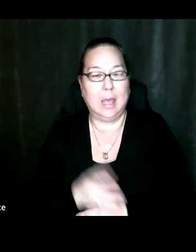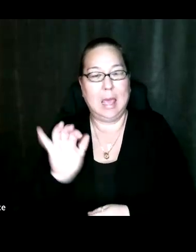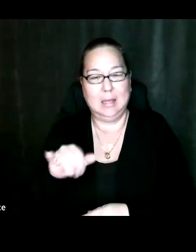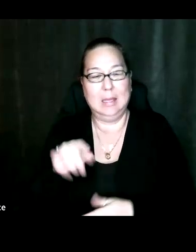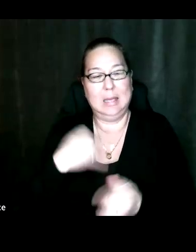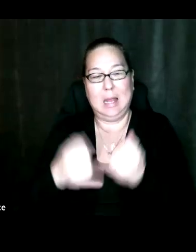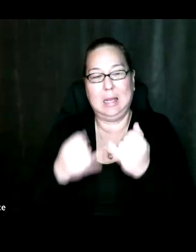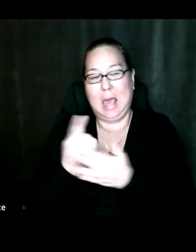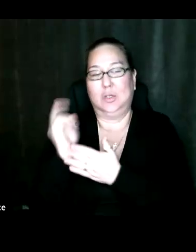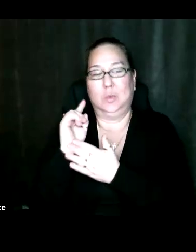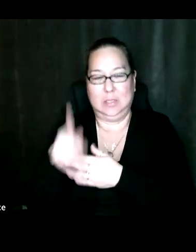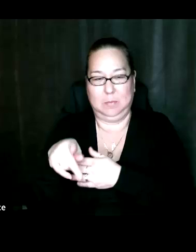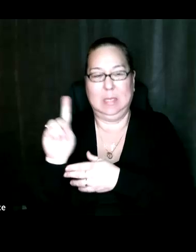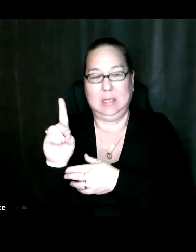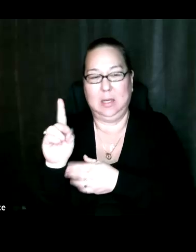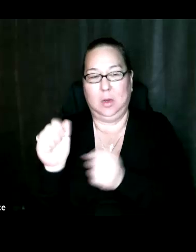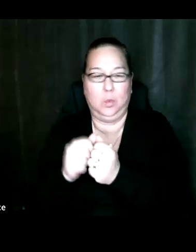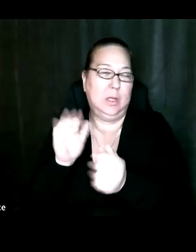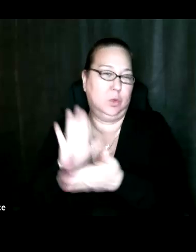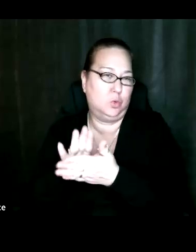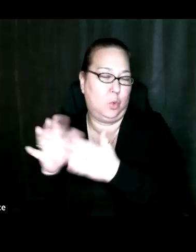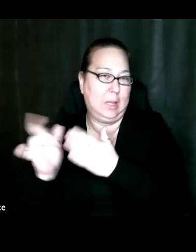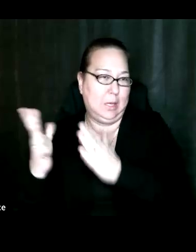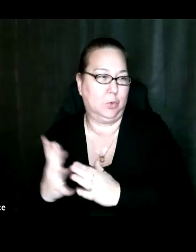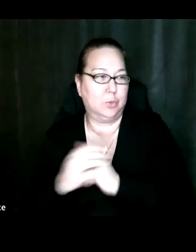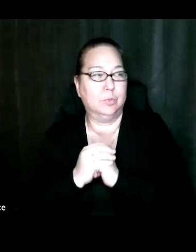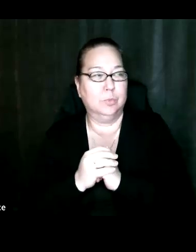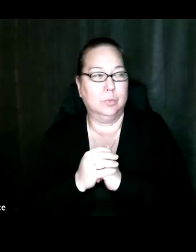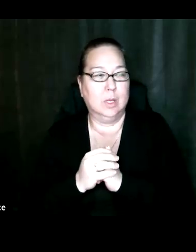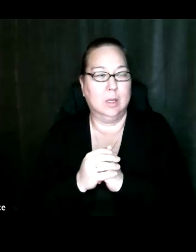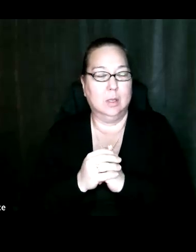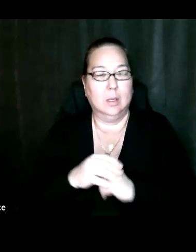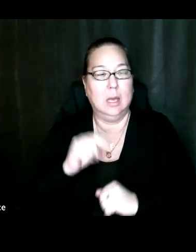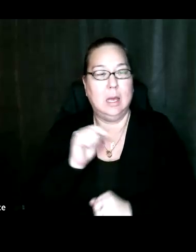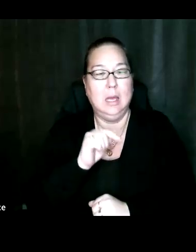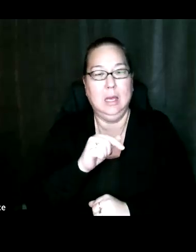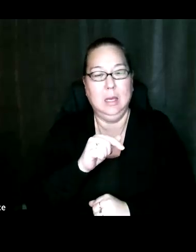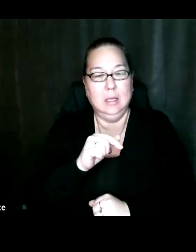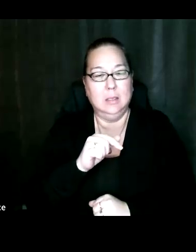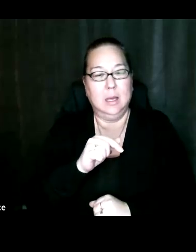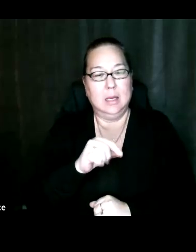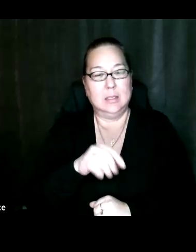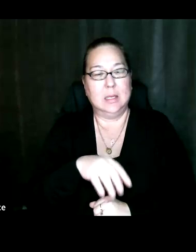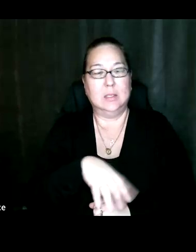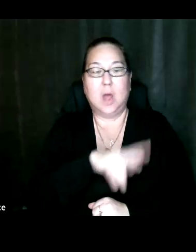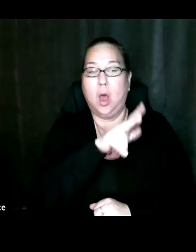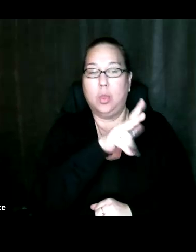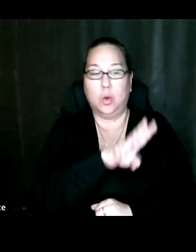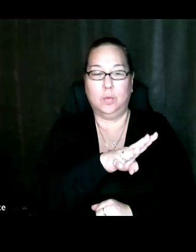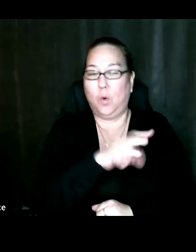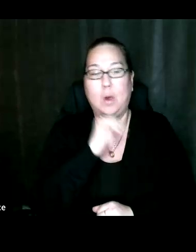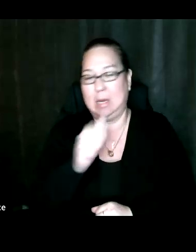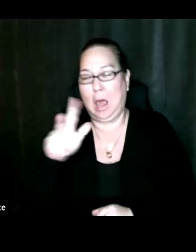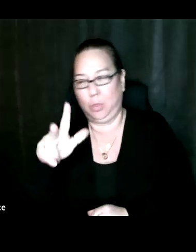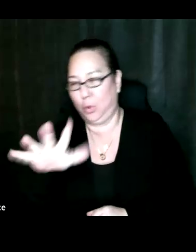So this is sort of this year's update of this slide. Apologies, 34 years, not 35. BPS finished the year with a net surplus